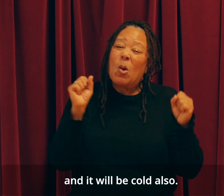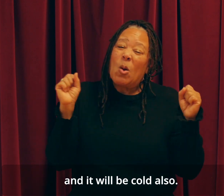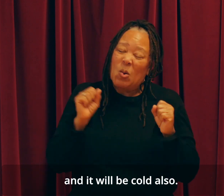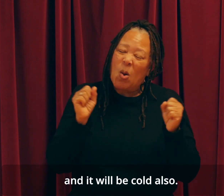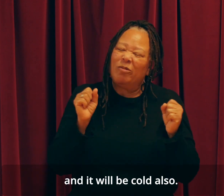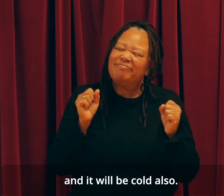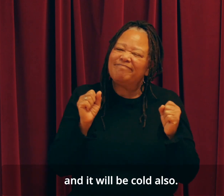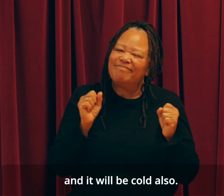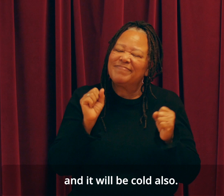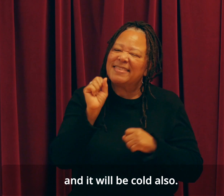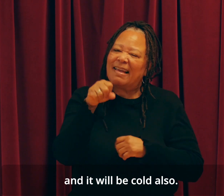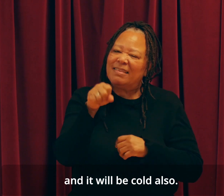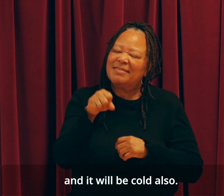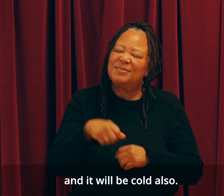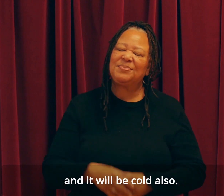It will be cold also.